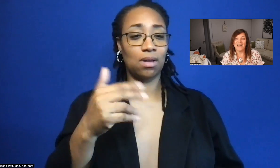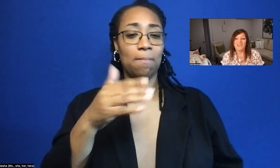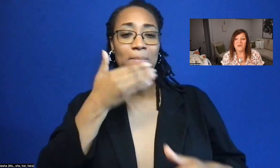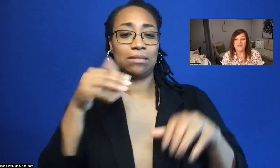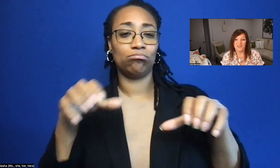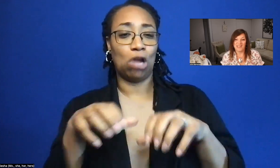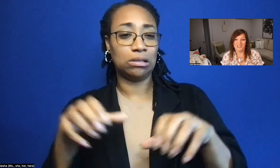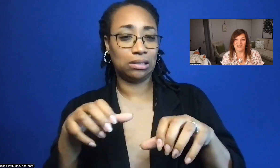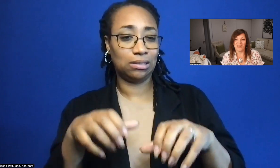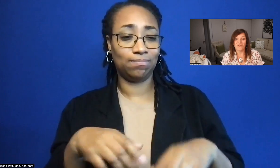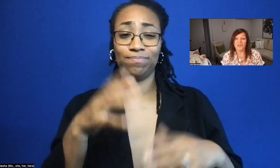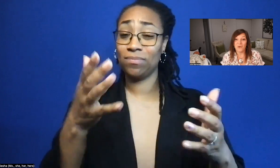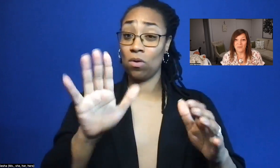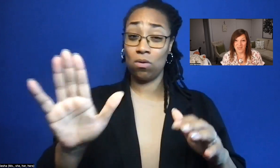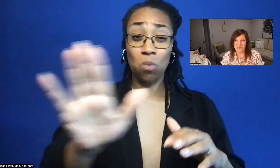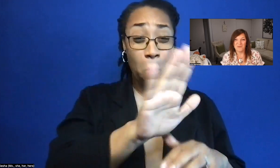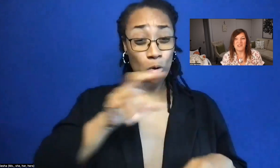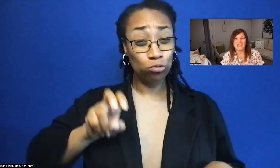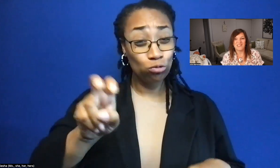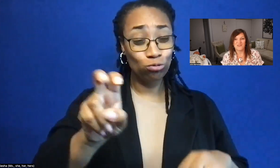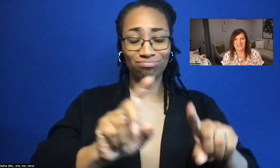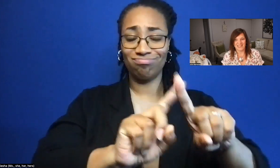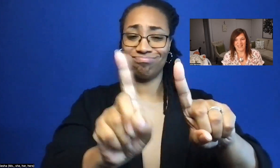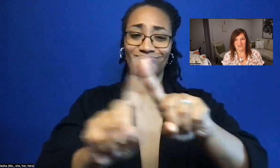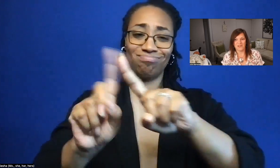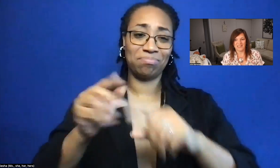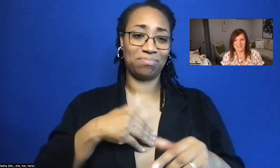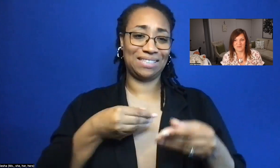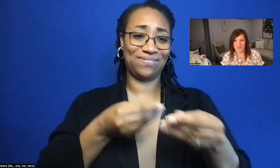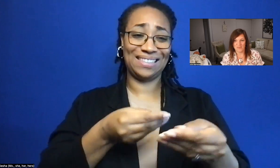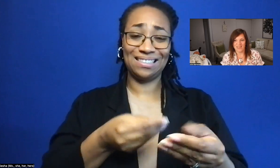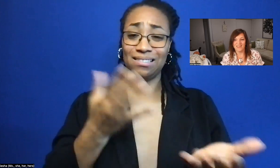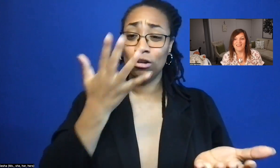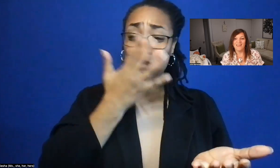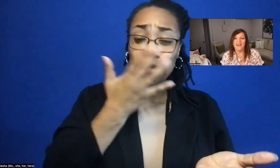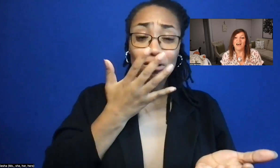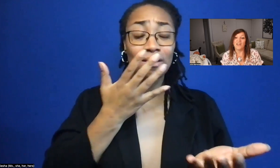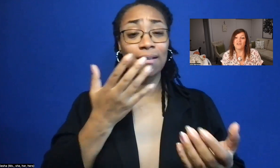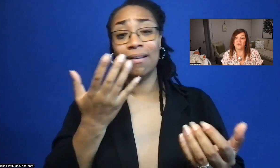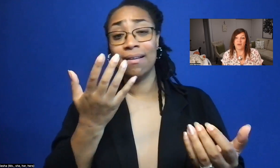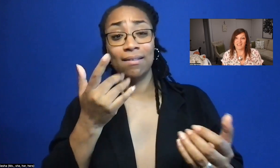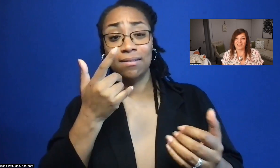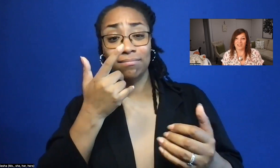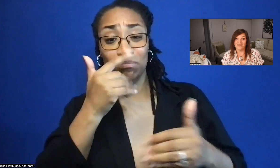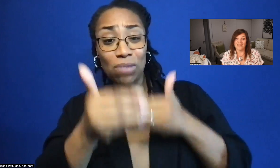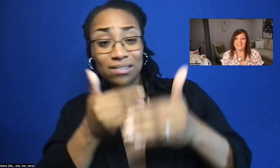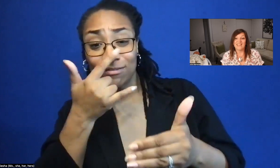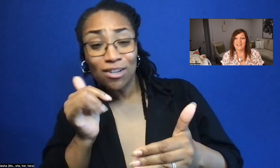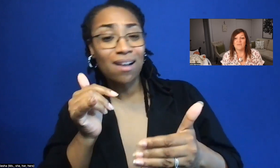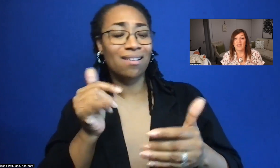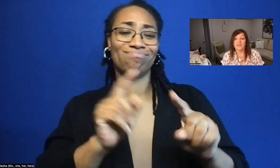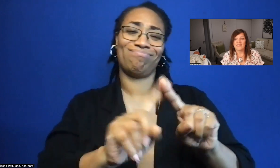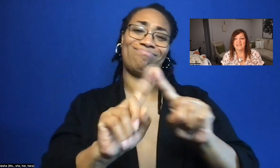but your feeding journey for your baby will look different than everyone else's baby. Another reminder is